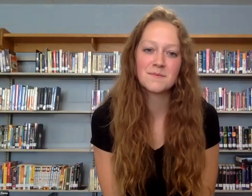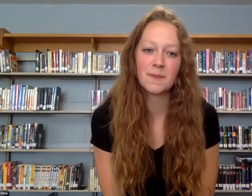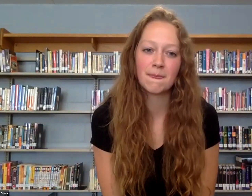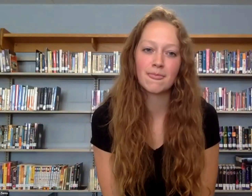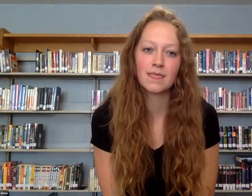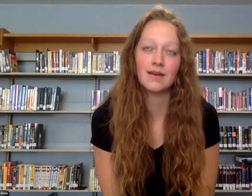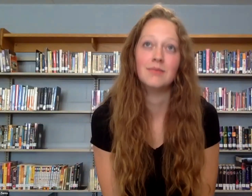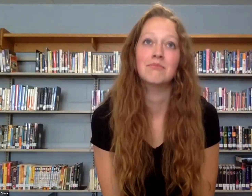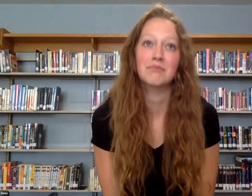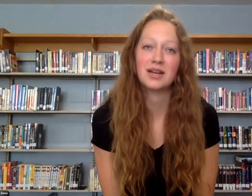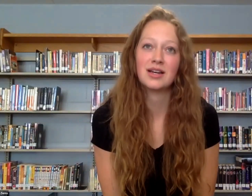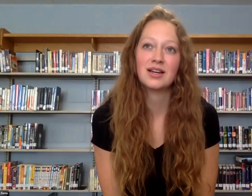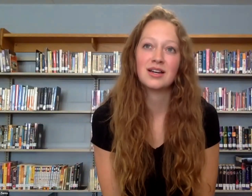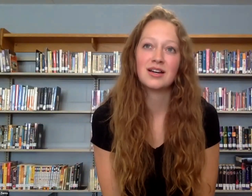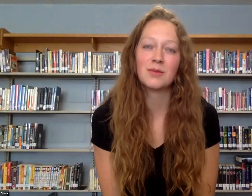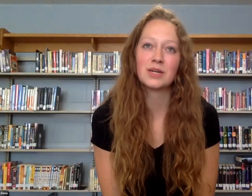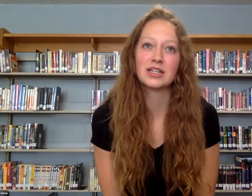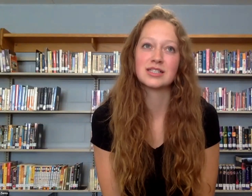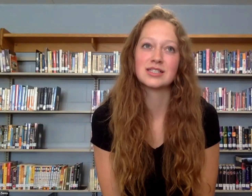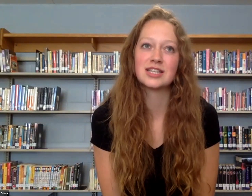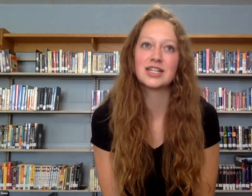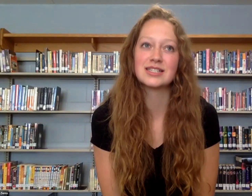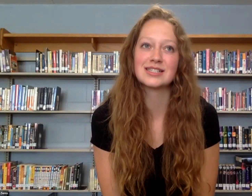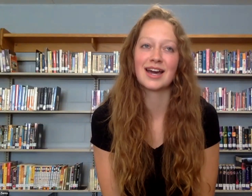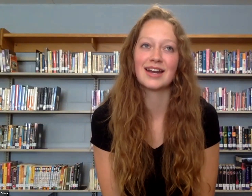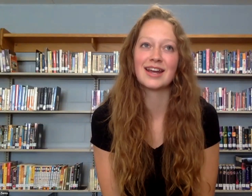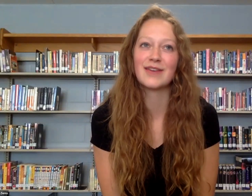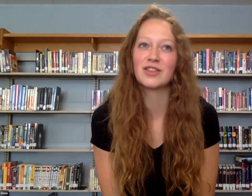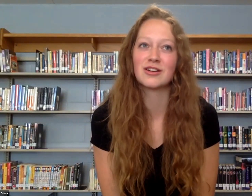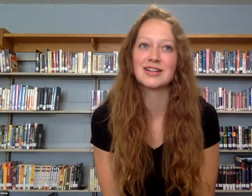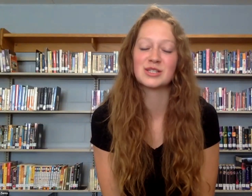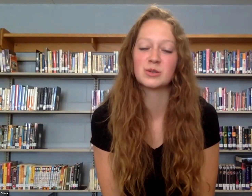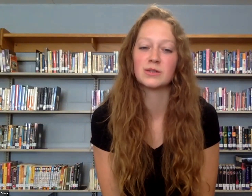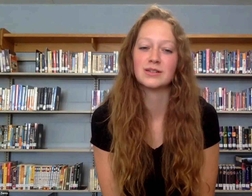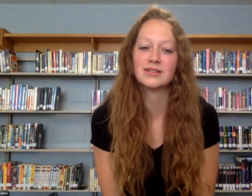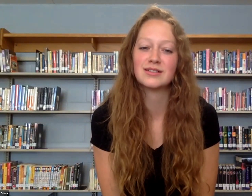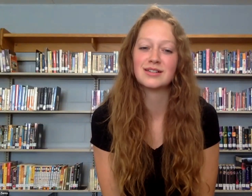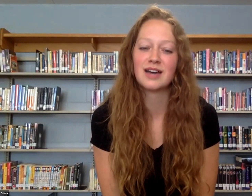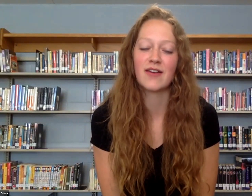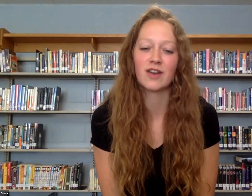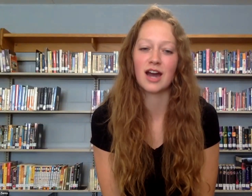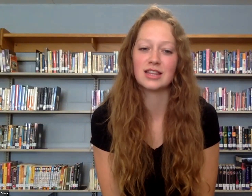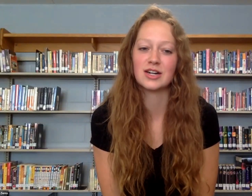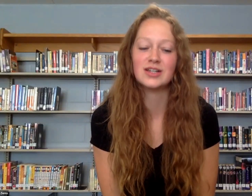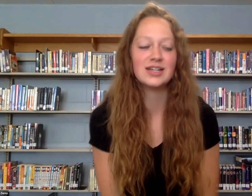or would you just finger spell that? Oh my goodness, there is a sign, and I even learned it in school. I forgot it though.